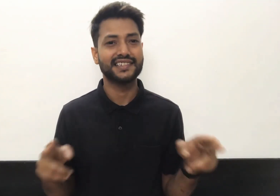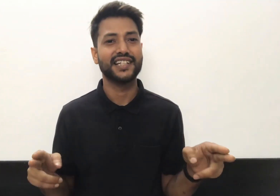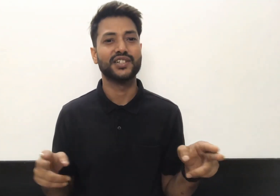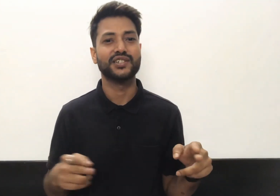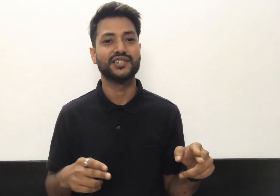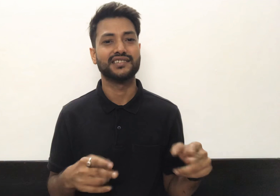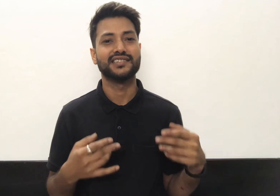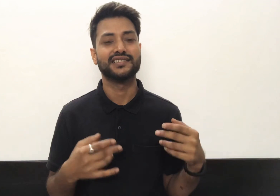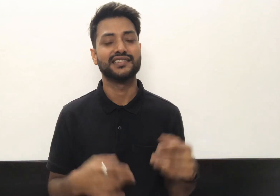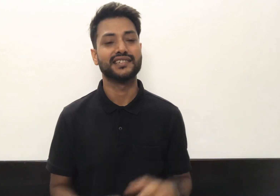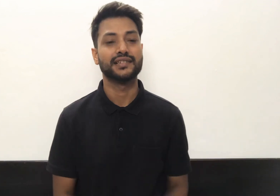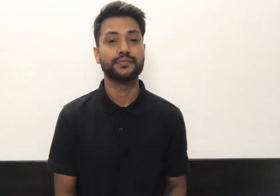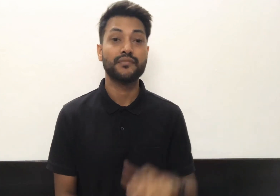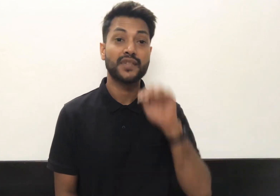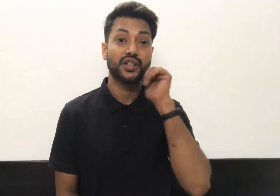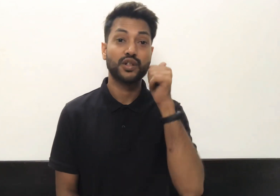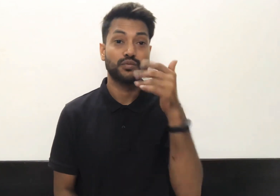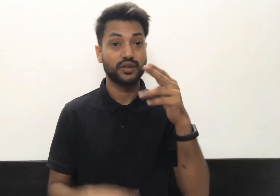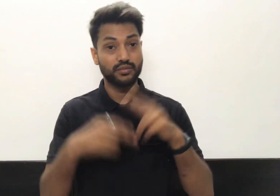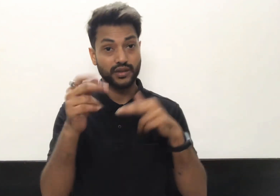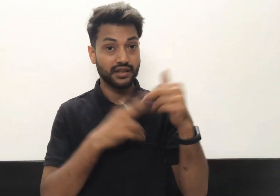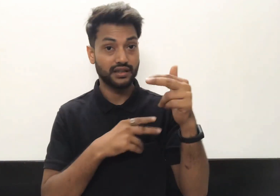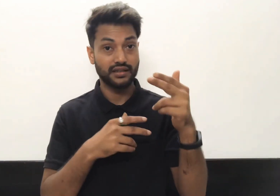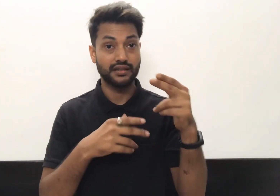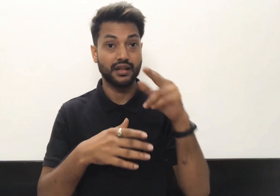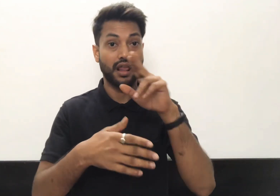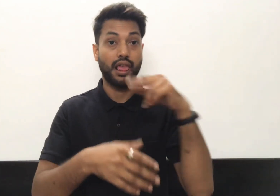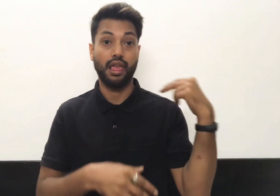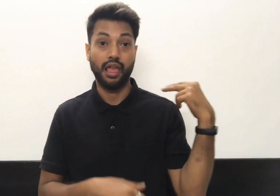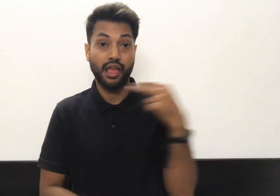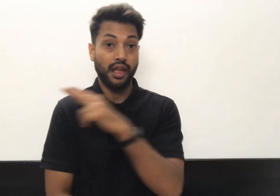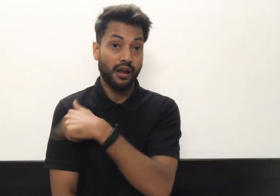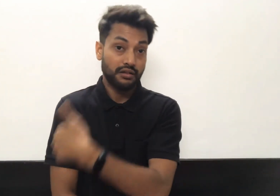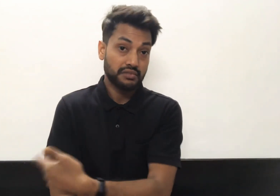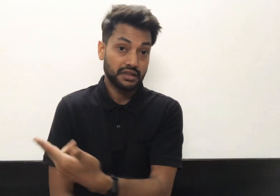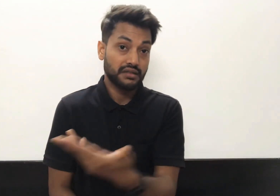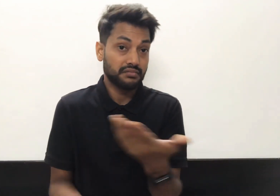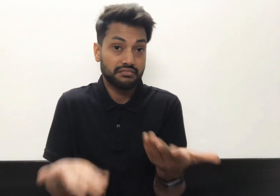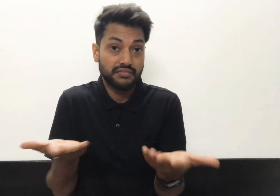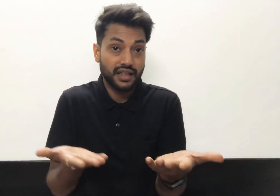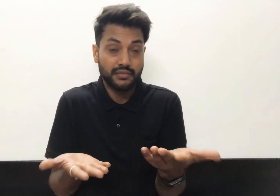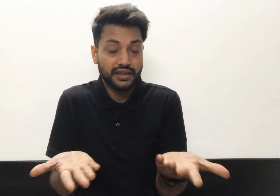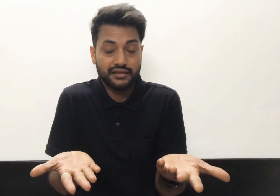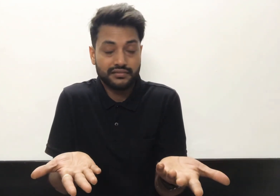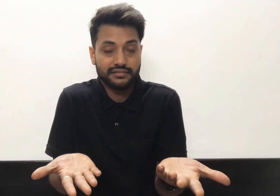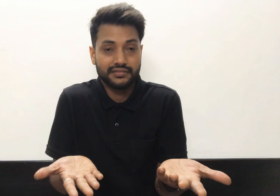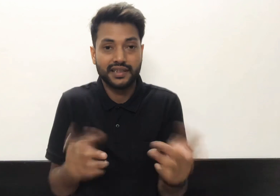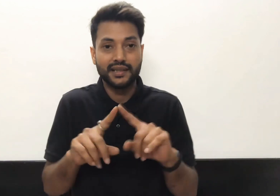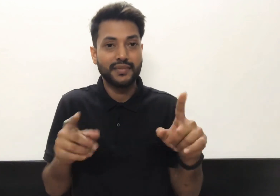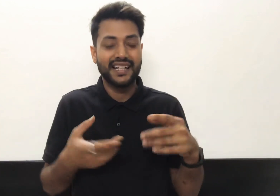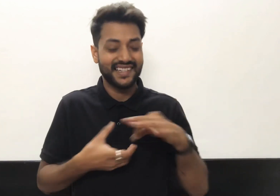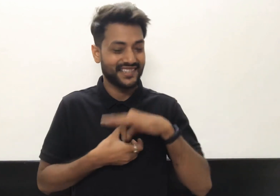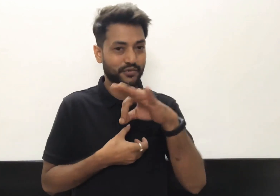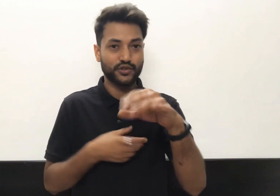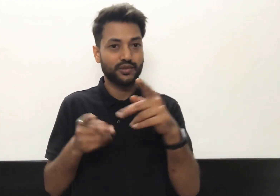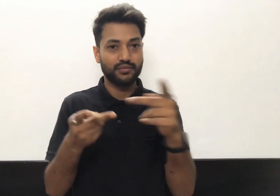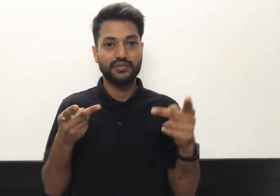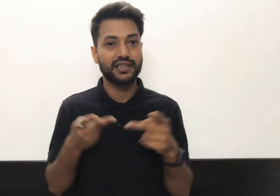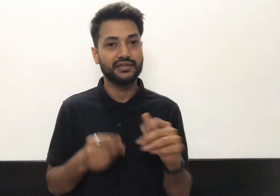hospital or something, maybe we'll write your name. But in a spiritual place, we are not going to write your name. But in